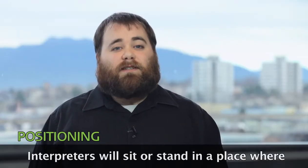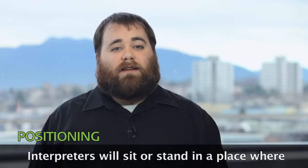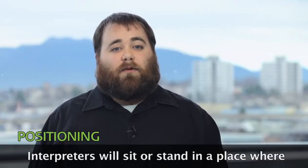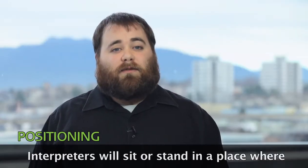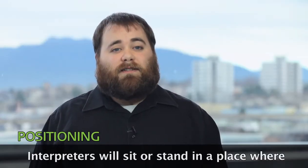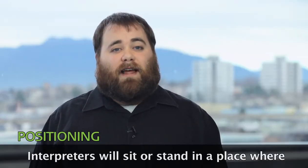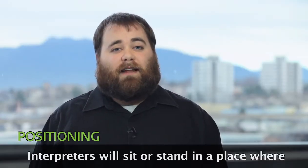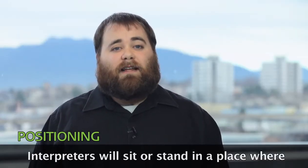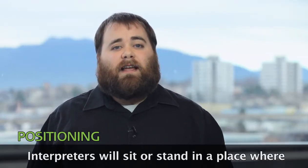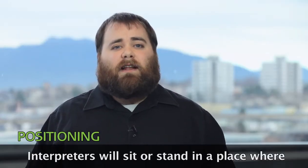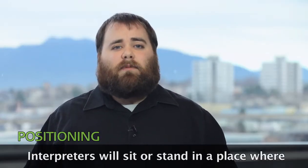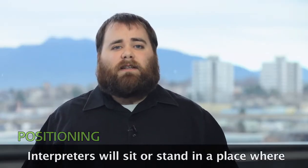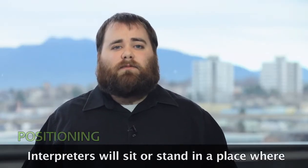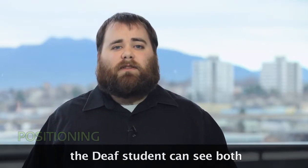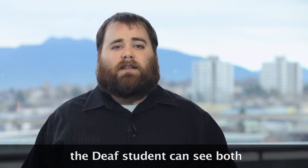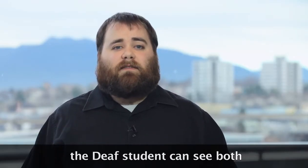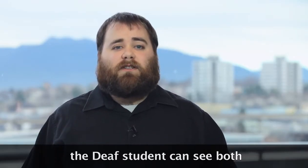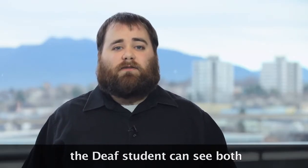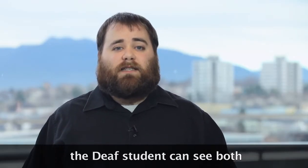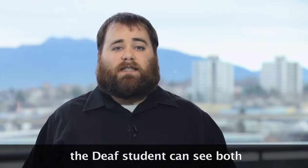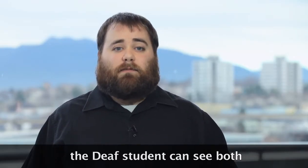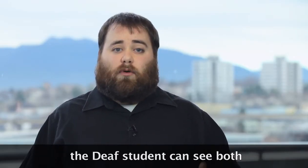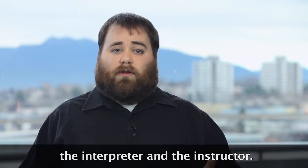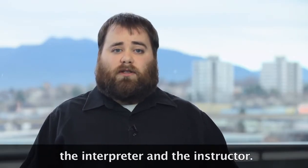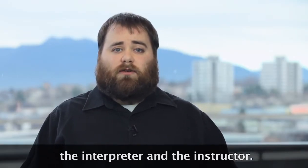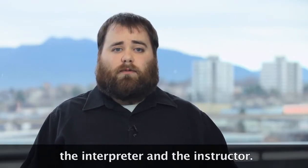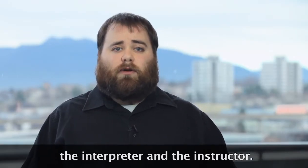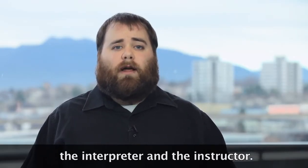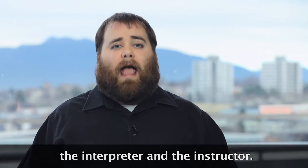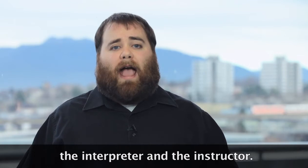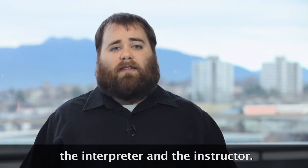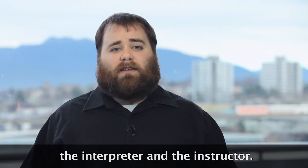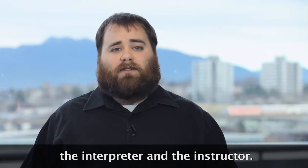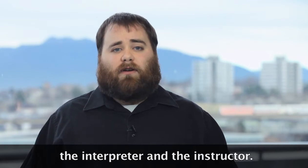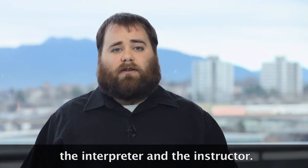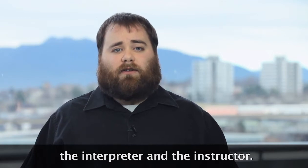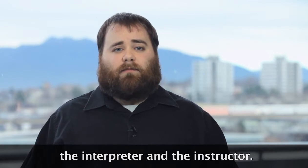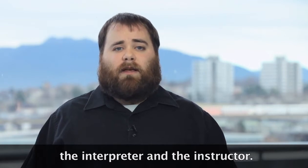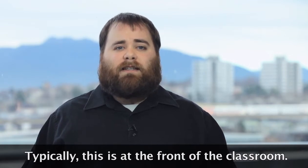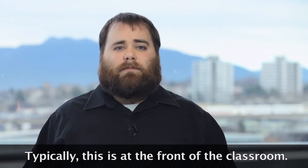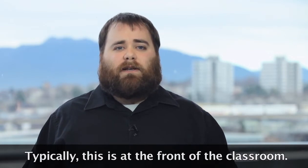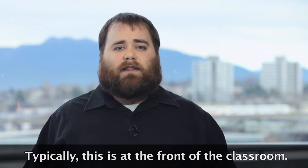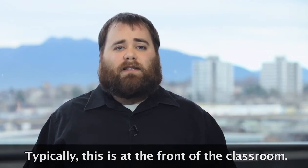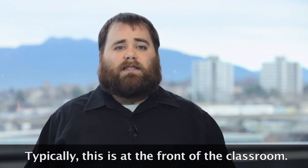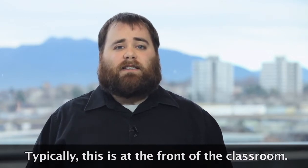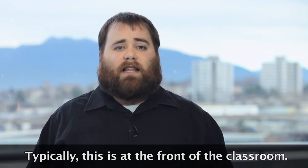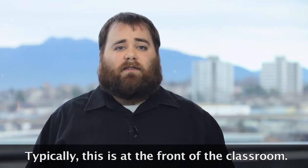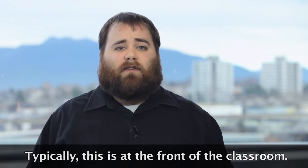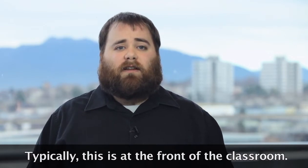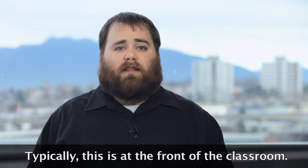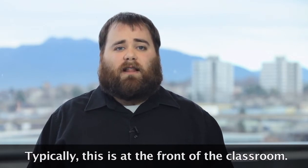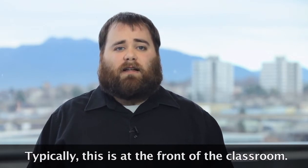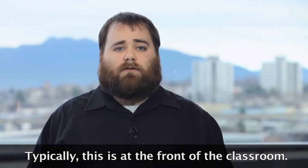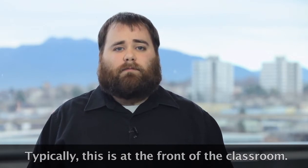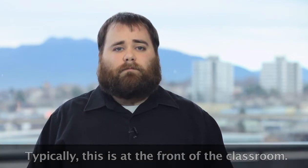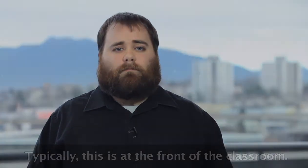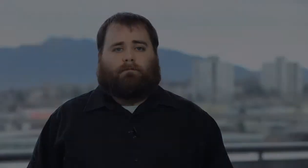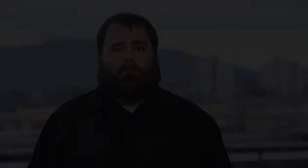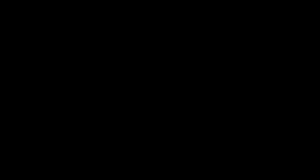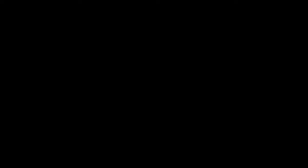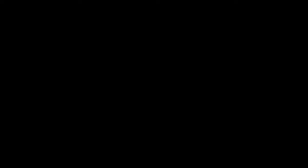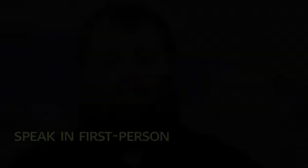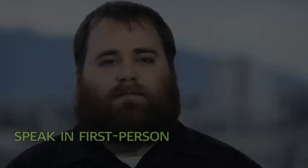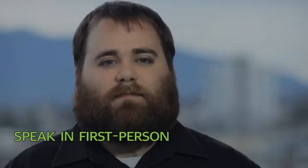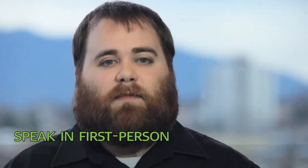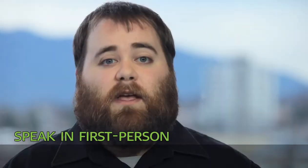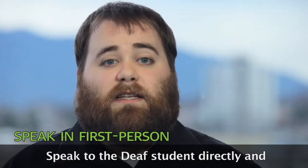Interpreters will sit or stand in a place where the deaf student can see both the interpreter and the instructor. Typically, this is at the front of the classroom.